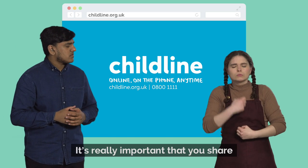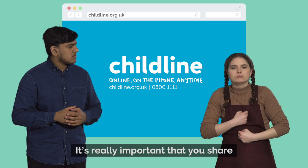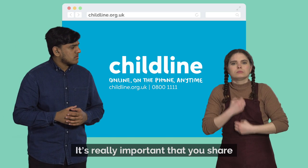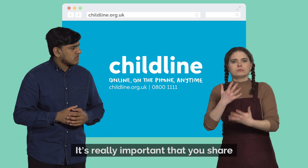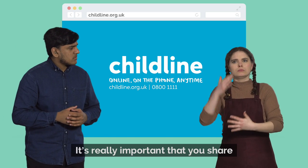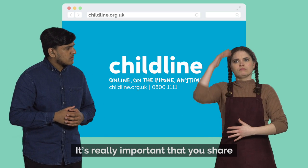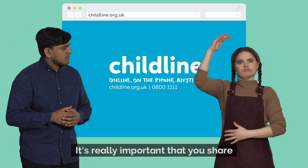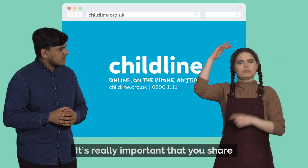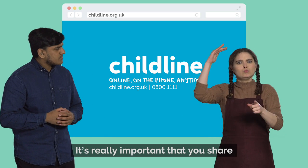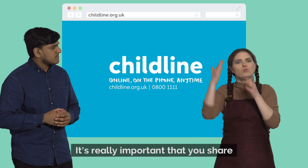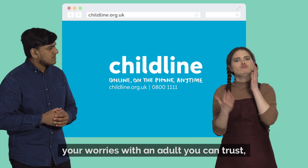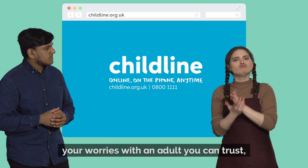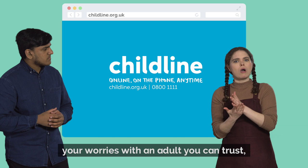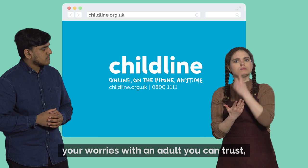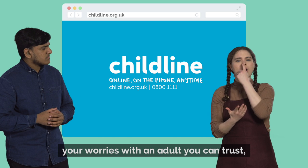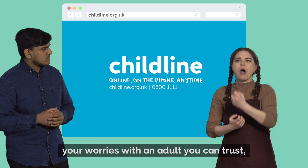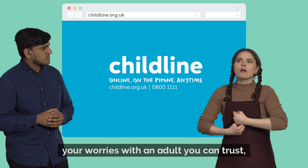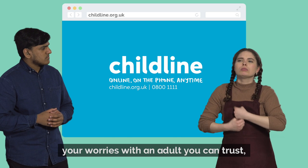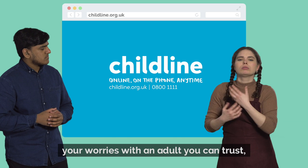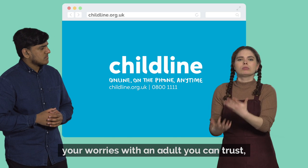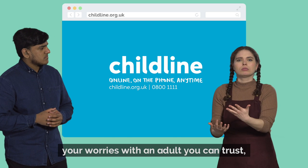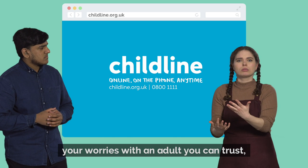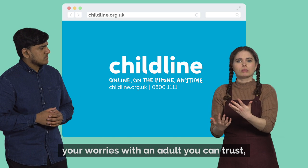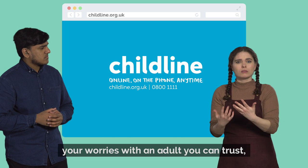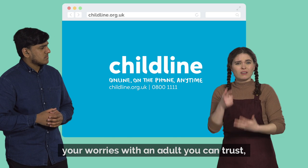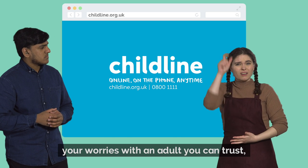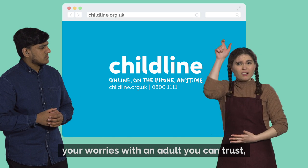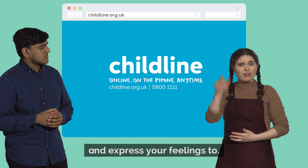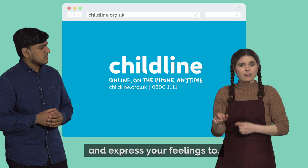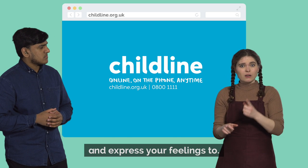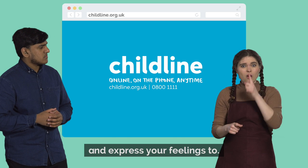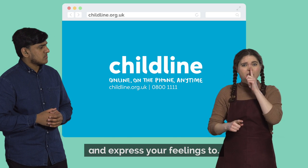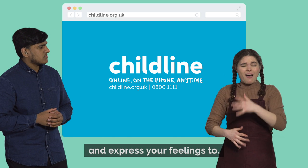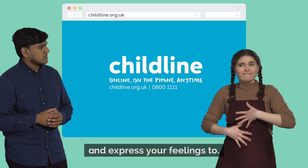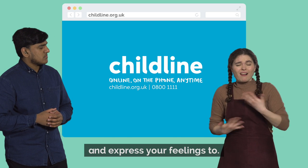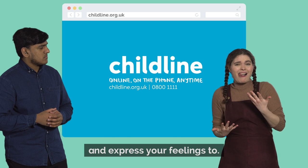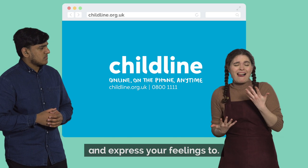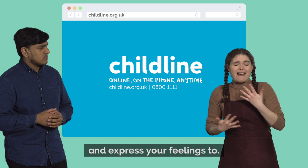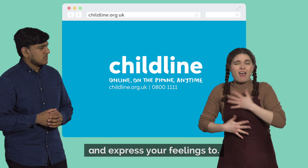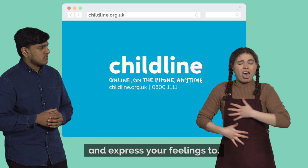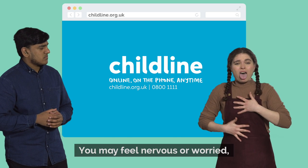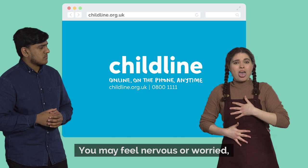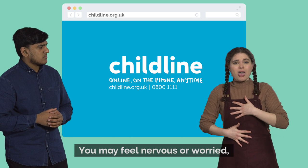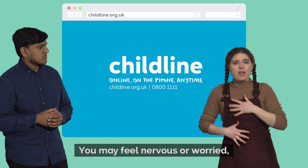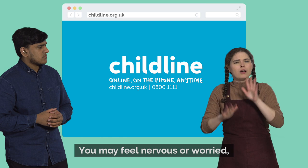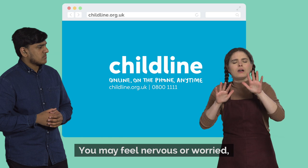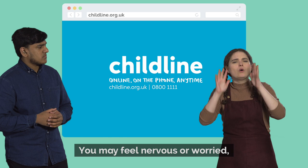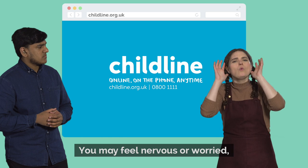It's really important that you share your worries with an adult you can trust and express your feelings to. You may feel nervous or